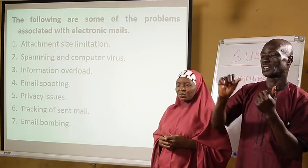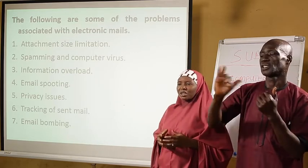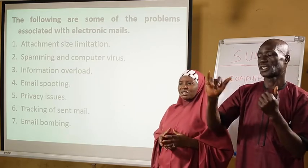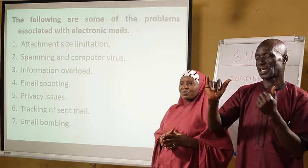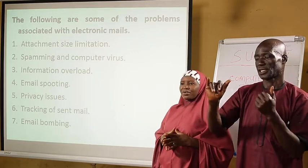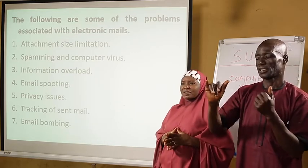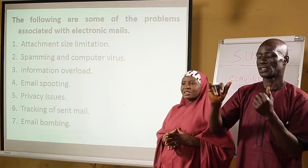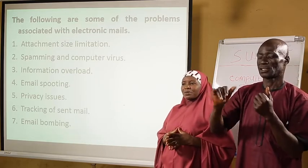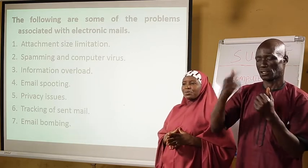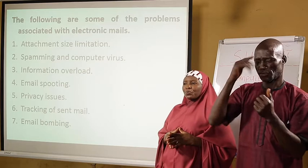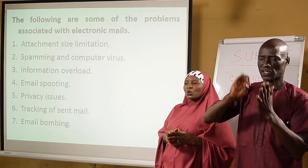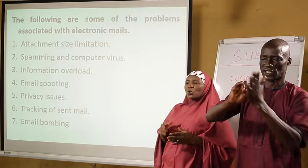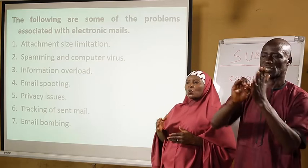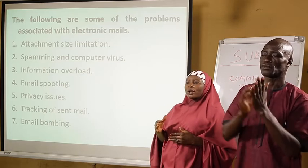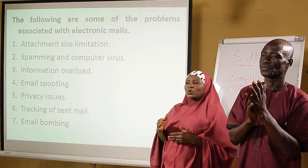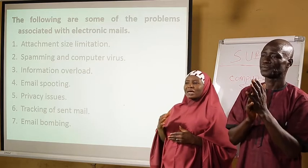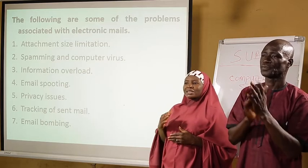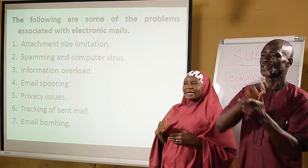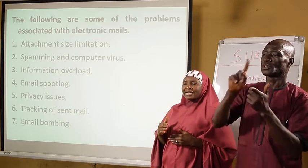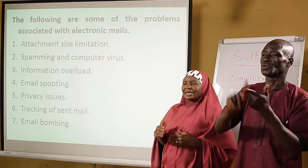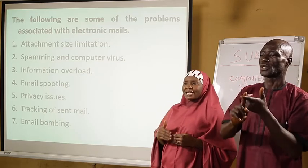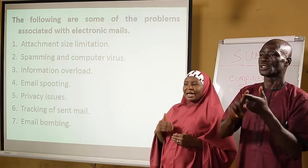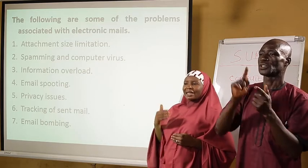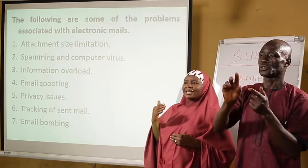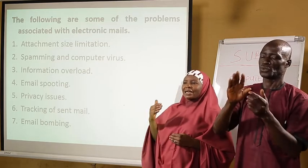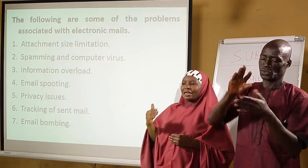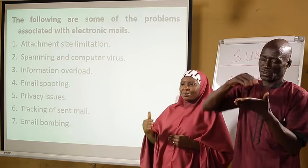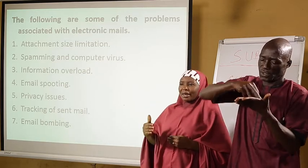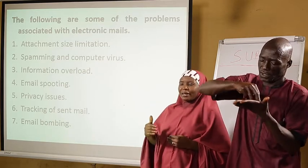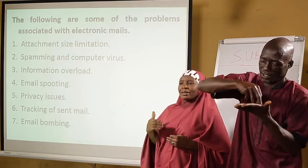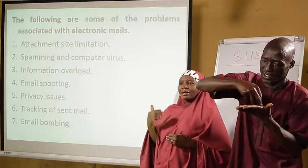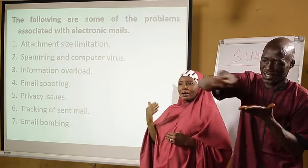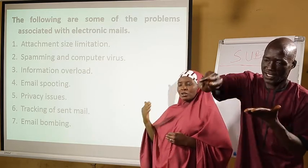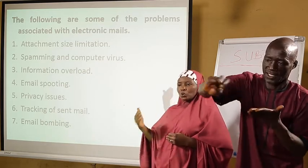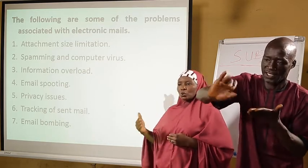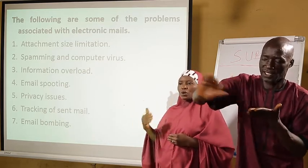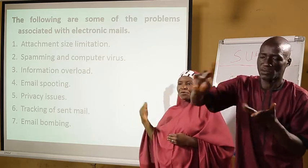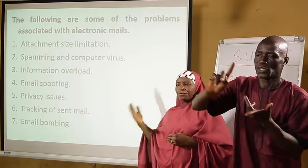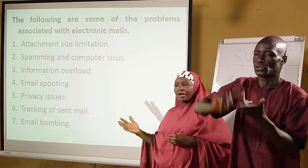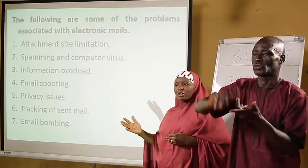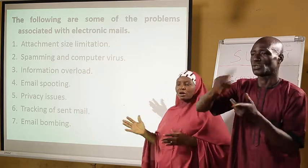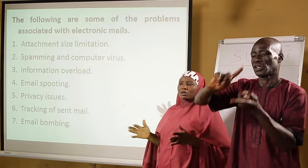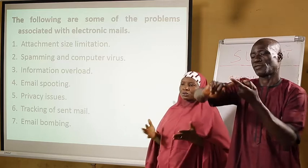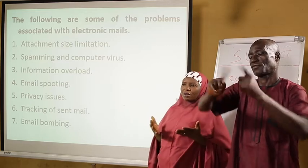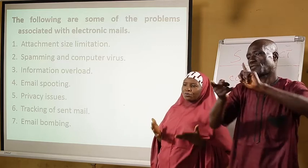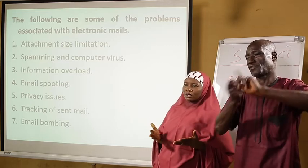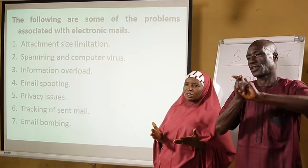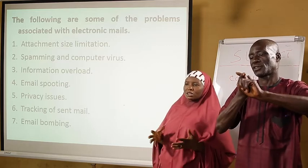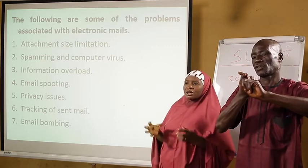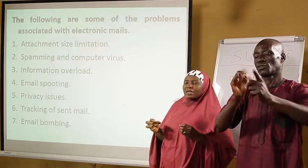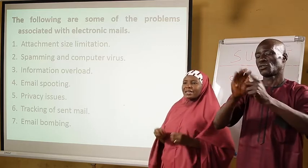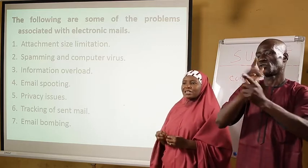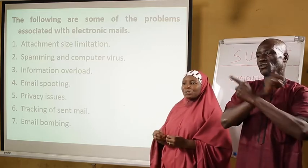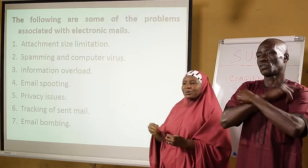limitation. Take for example, when you are sending an email to a friend or to loved